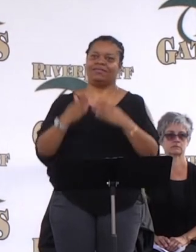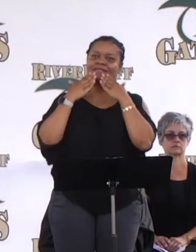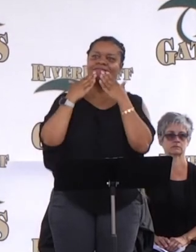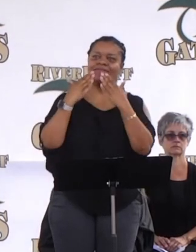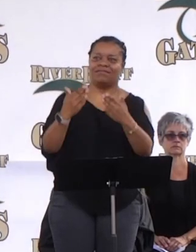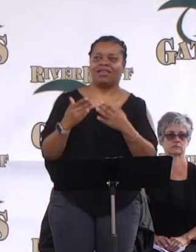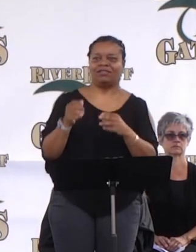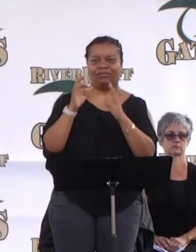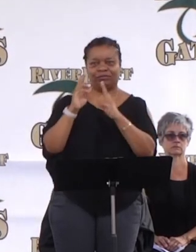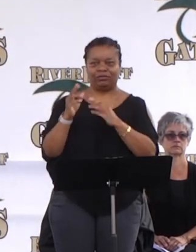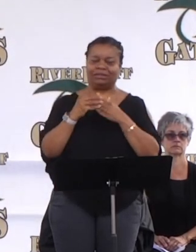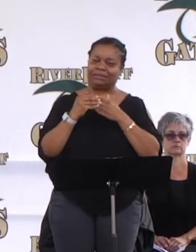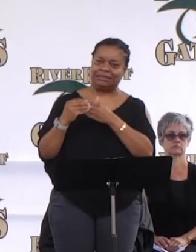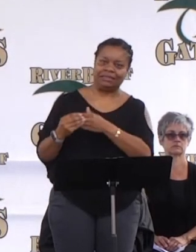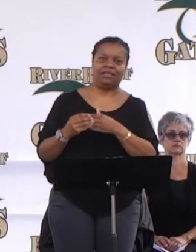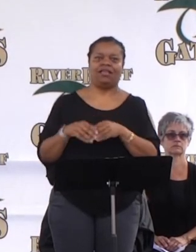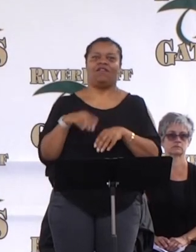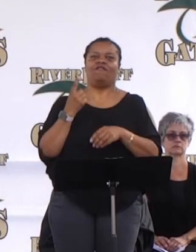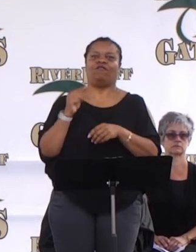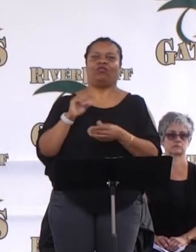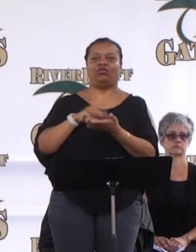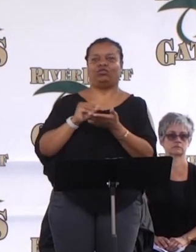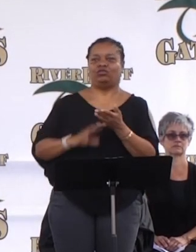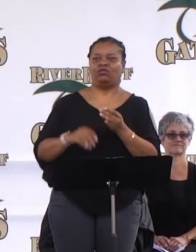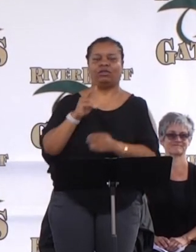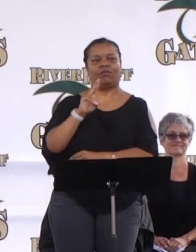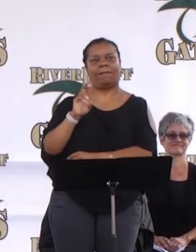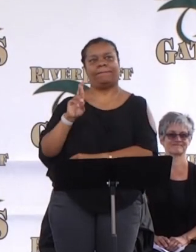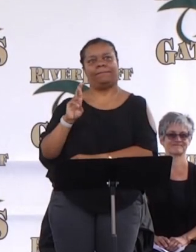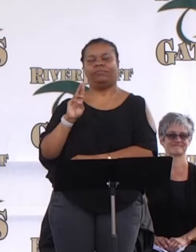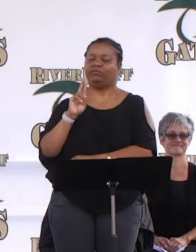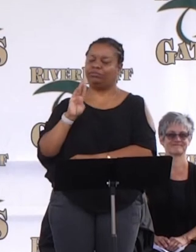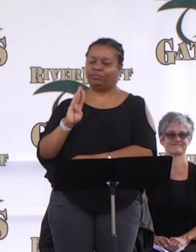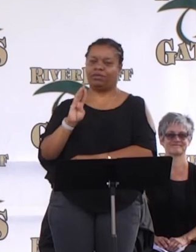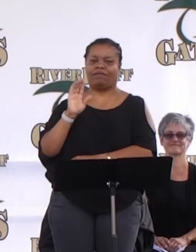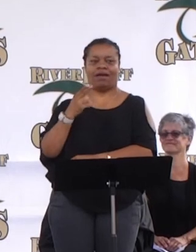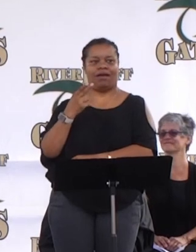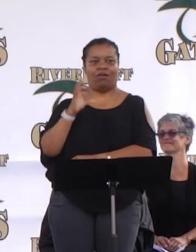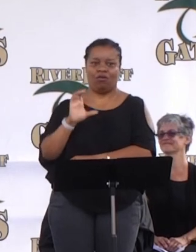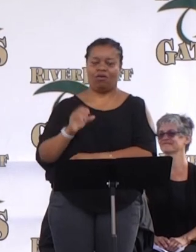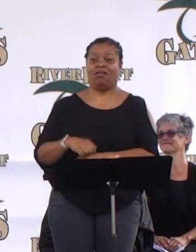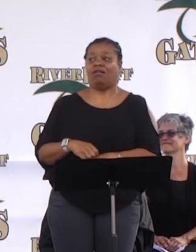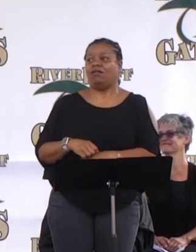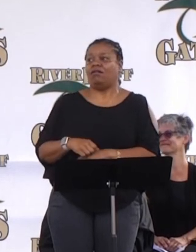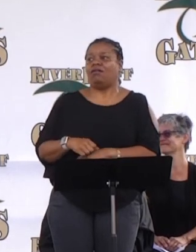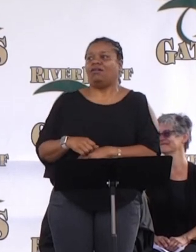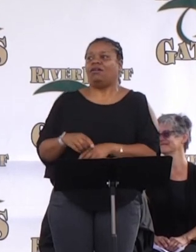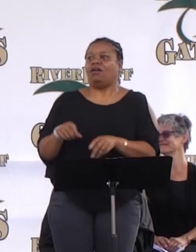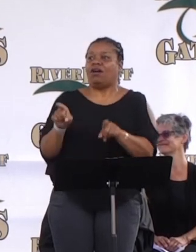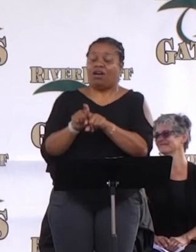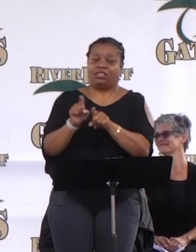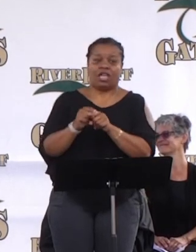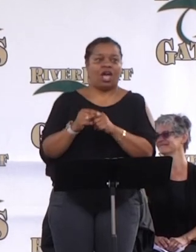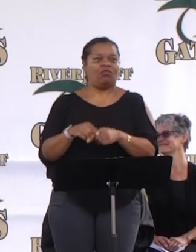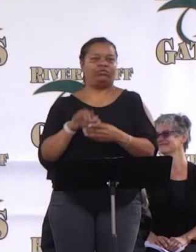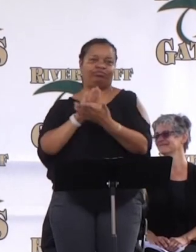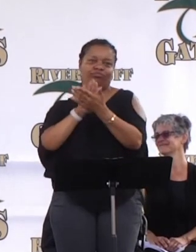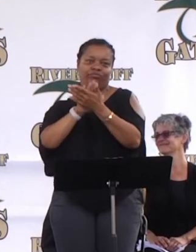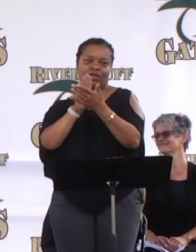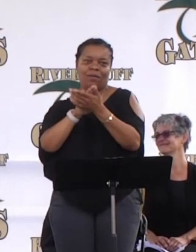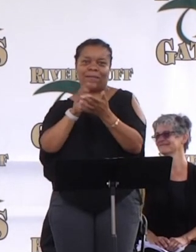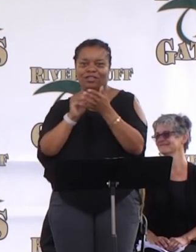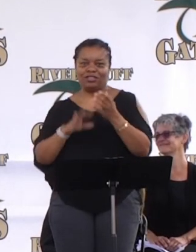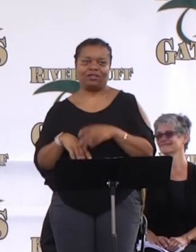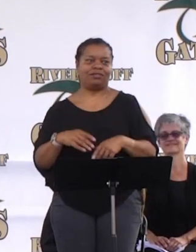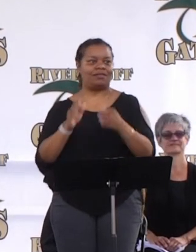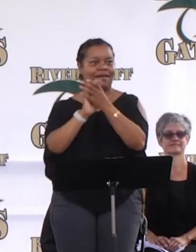for your humble guidance and leadership for the students at River Bluff High School. Furthermore, I want to shout out my fellow students. Give it up for the